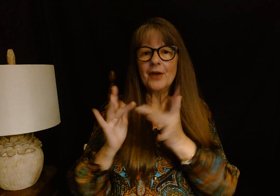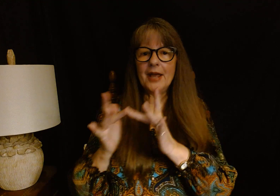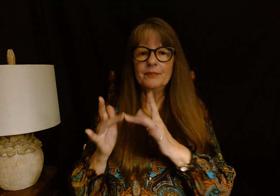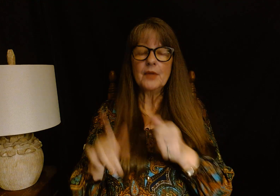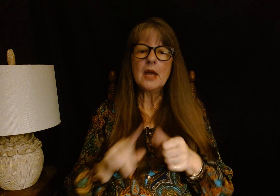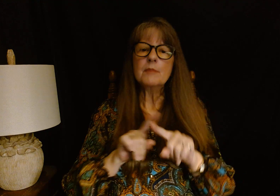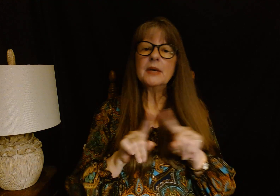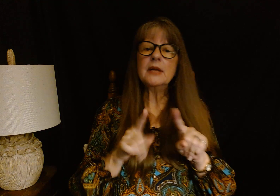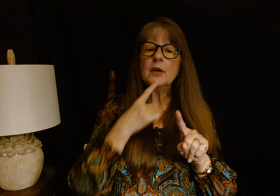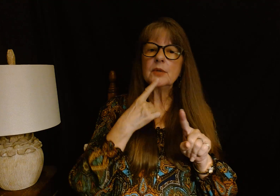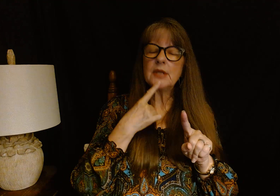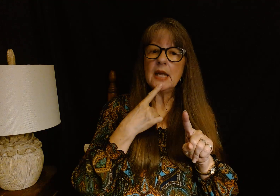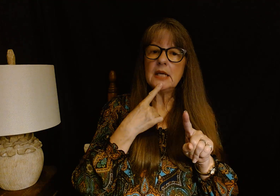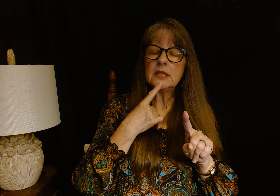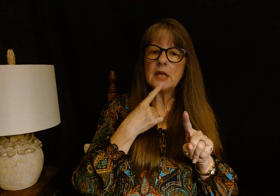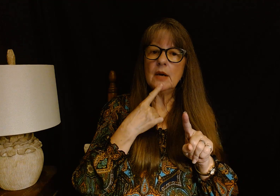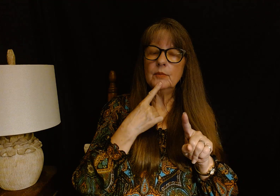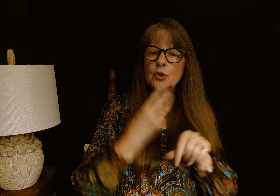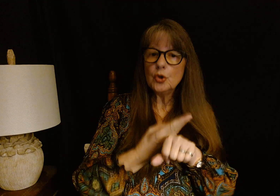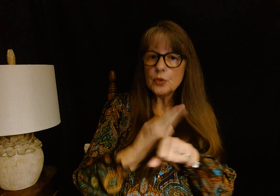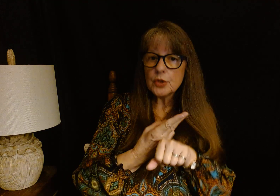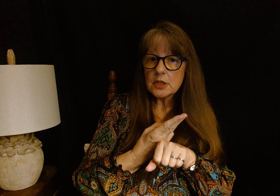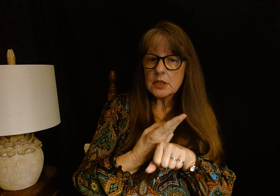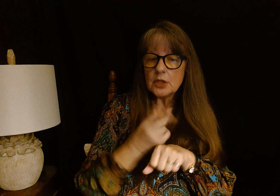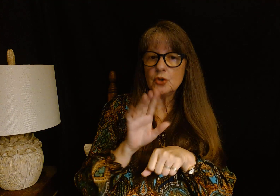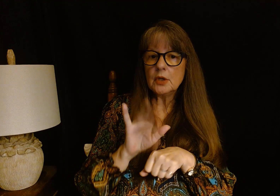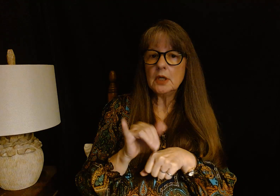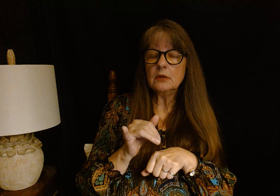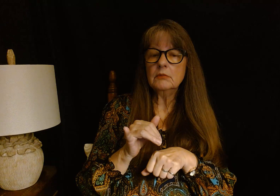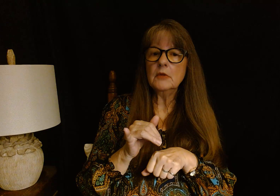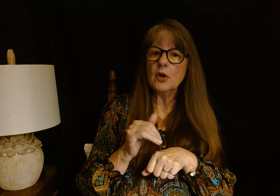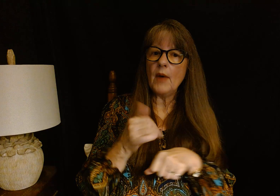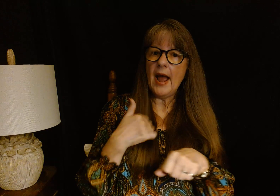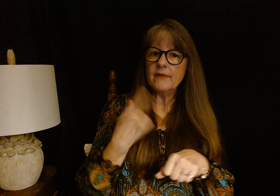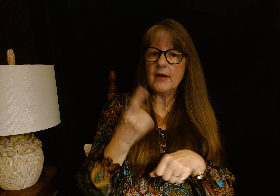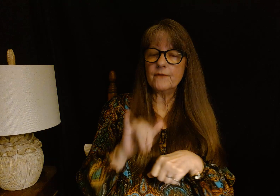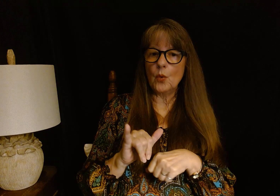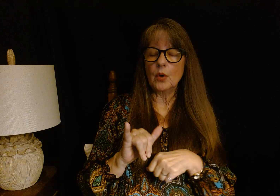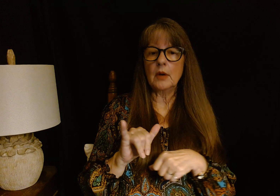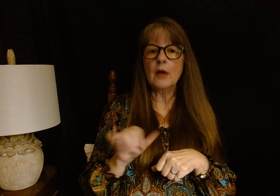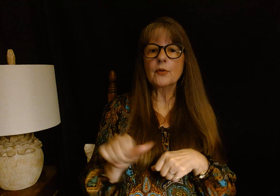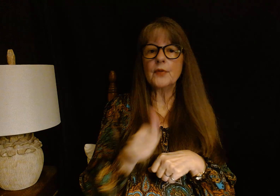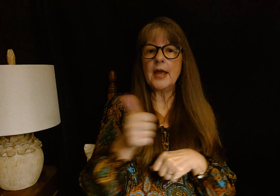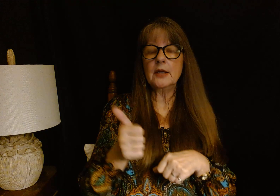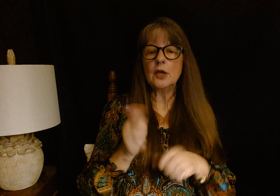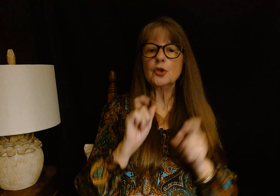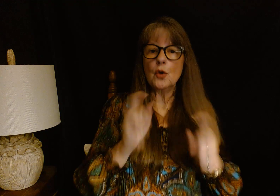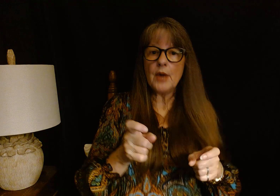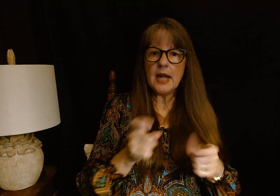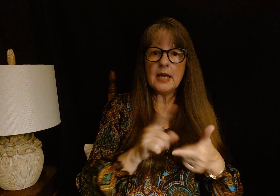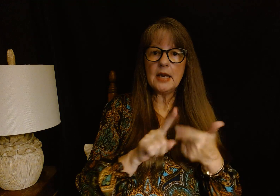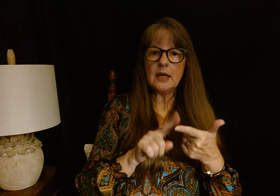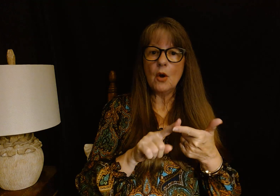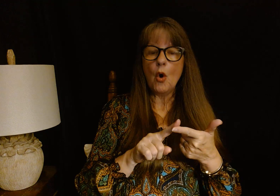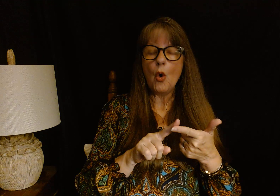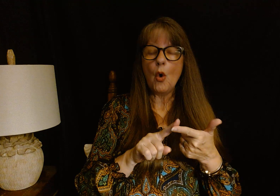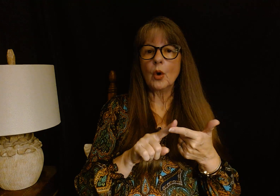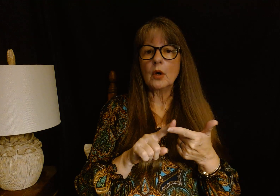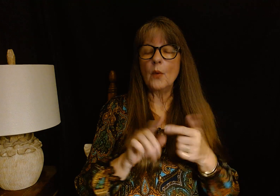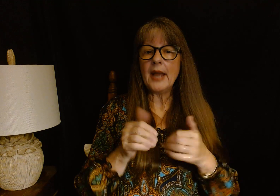internet, but they were saying some uses that you could, have that for, other than donating it or going